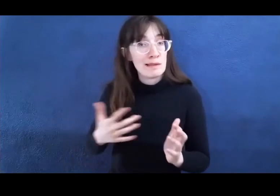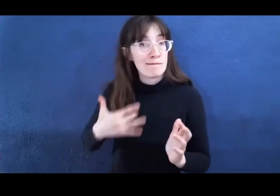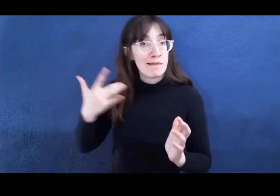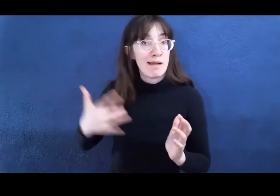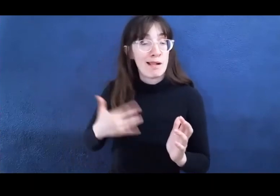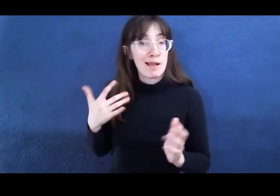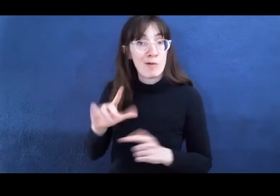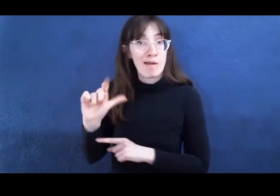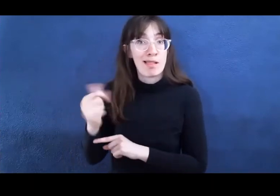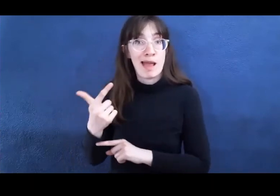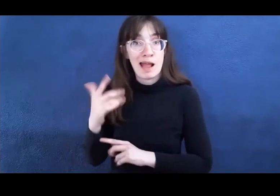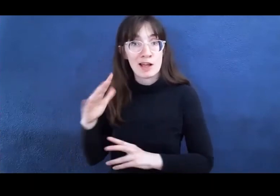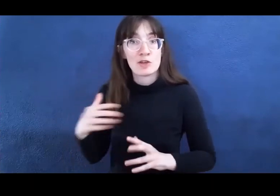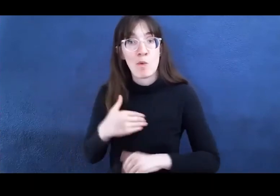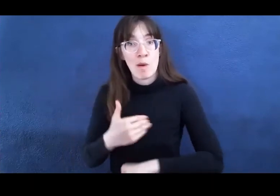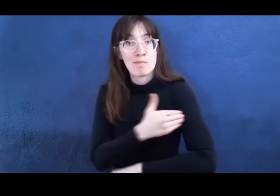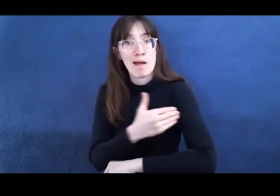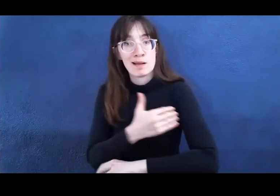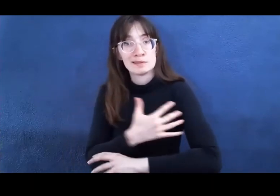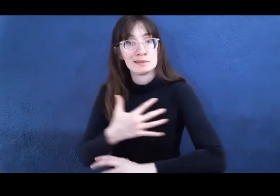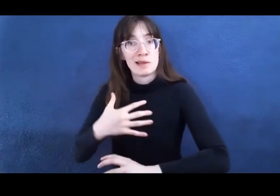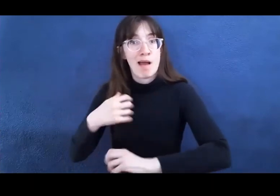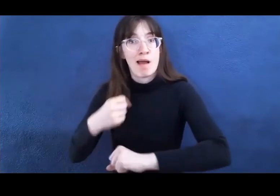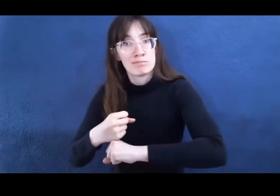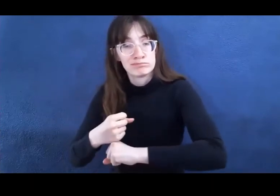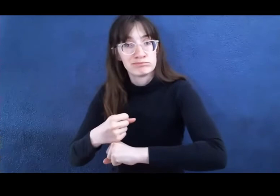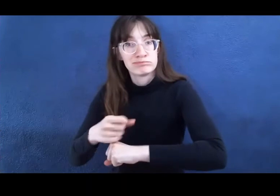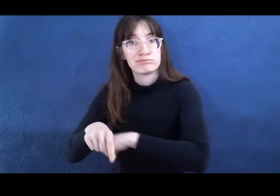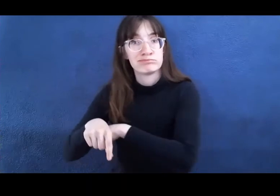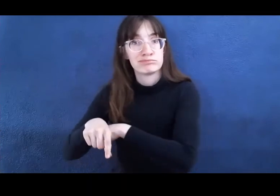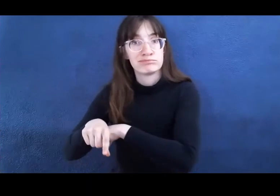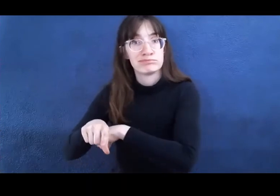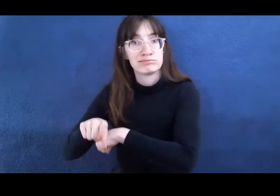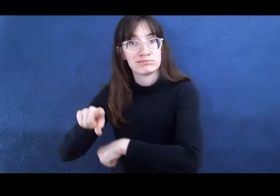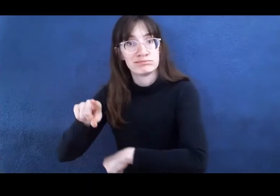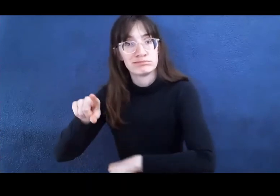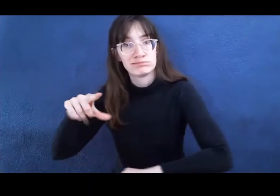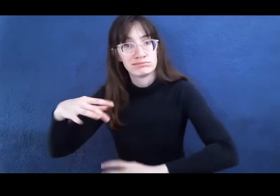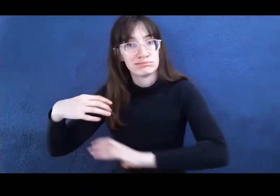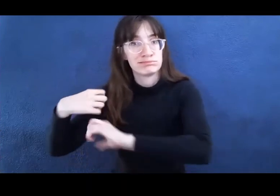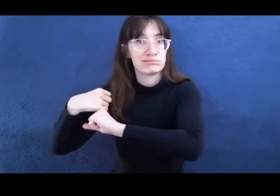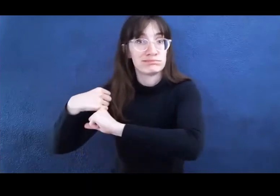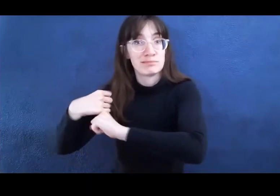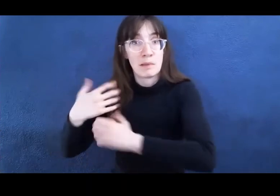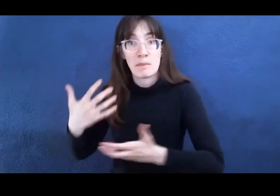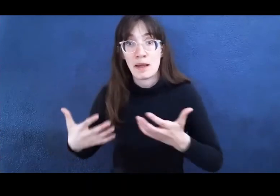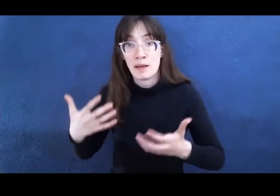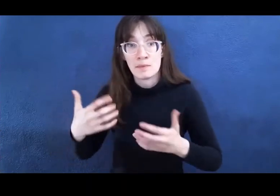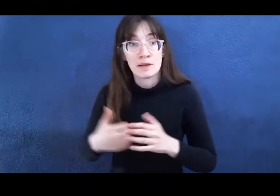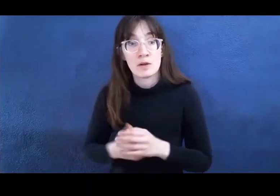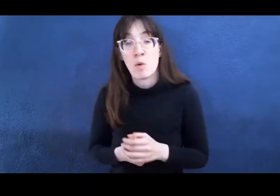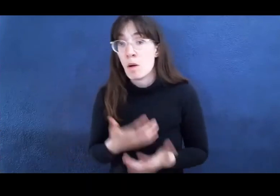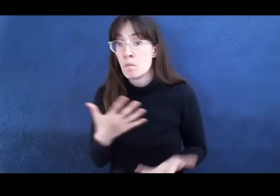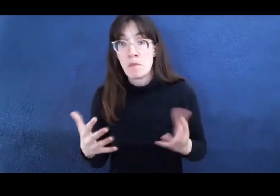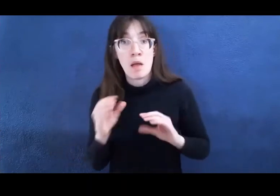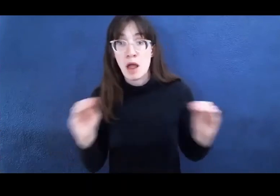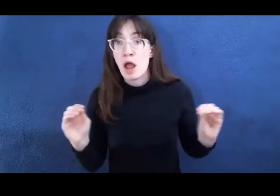engaging. There's also a possibility you might not notice sensation in this form.